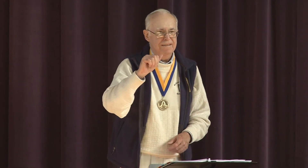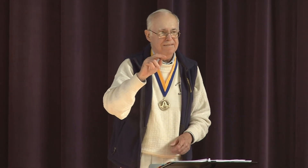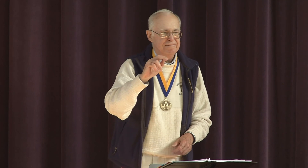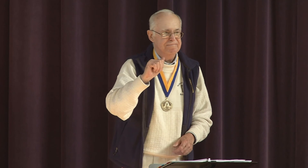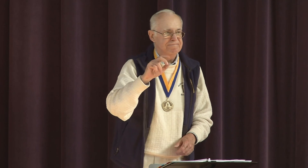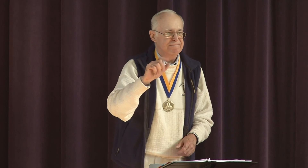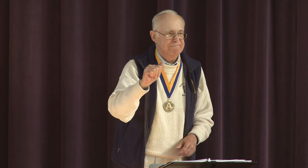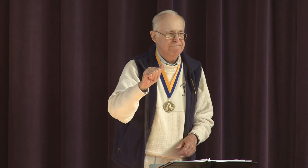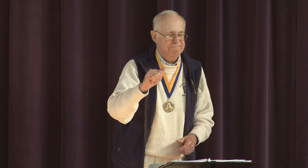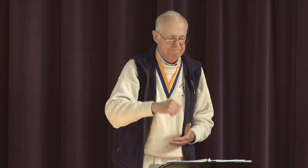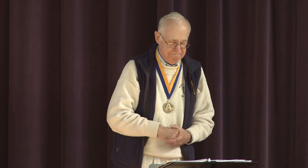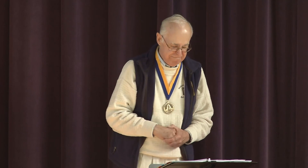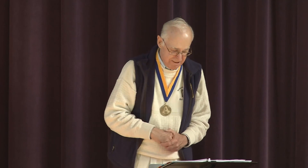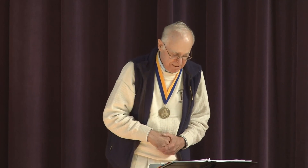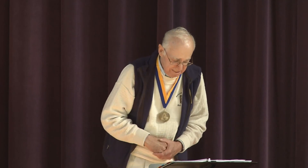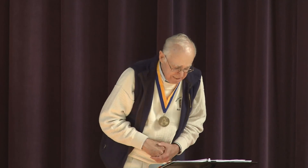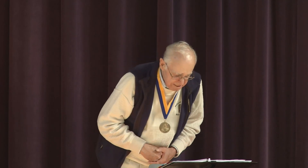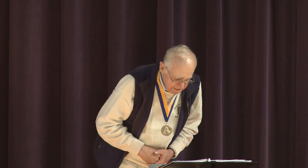and he came from Canada.